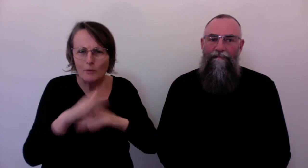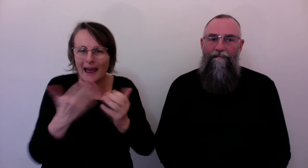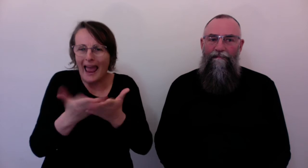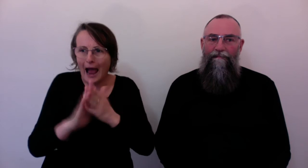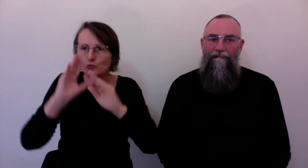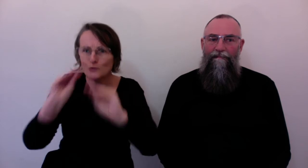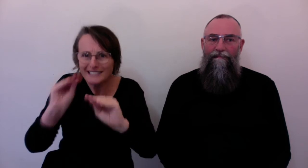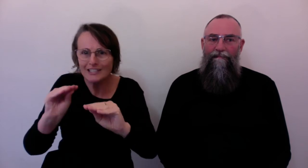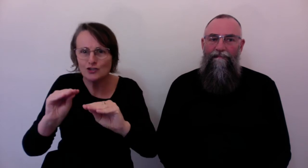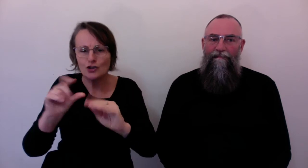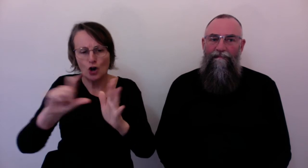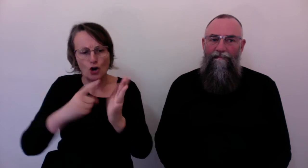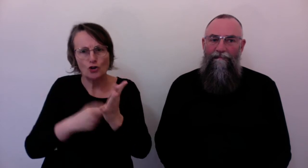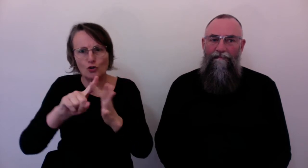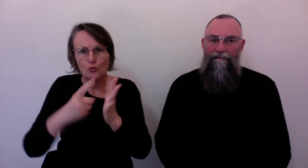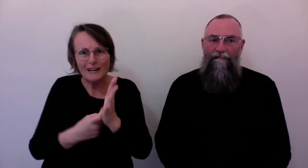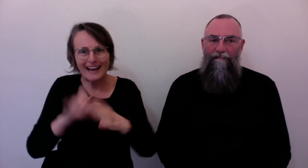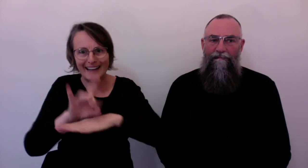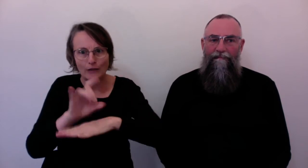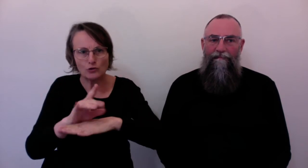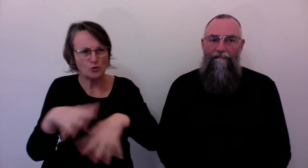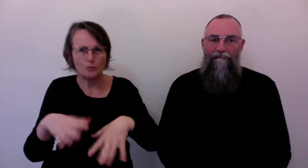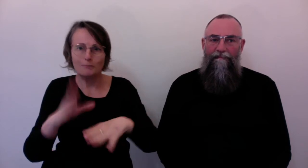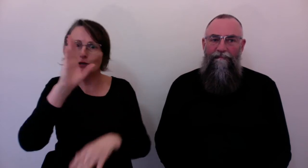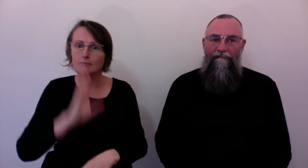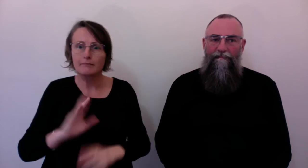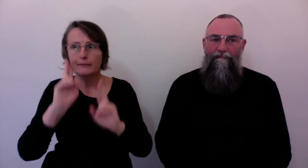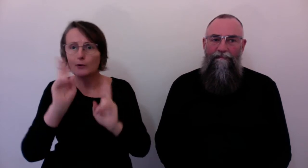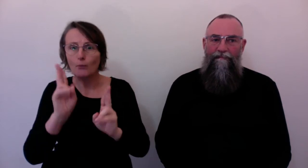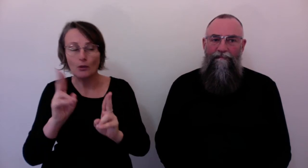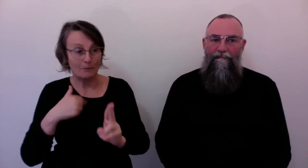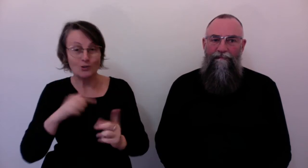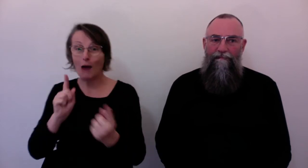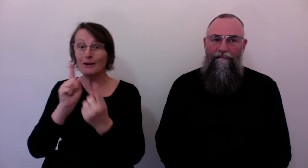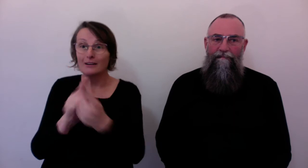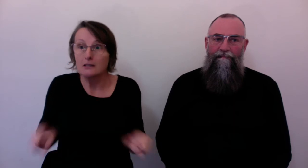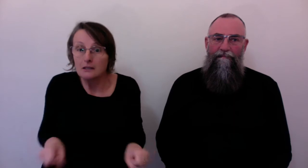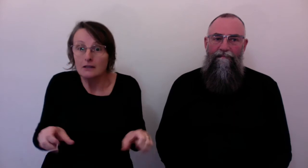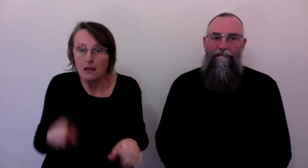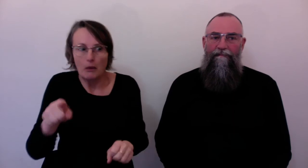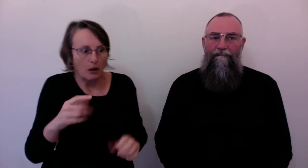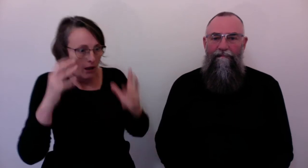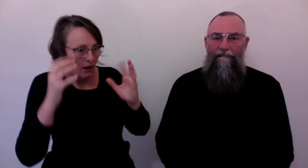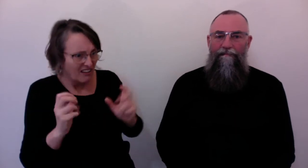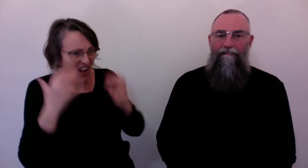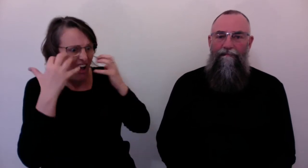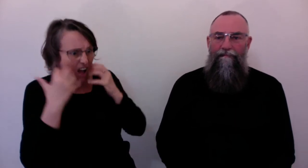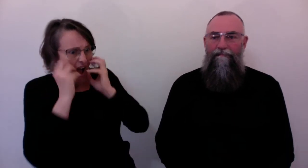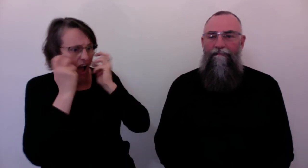teachers and counsellors about being more normal around disability. Because like, I felt bad for them. They were sweating. Oh my God, what like, it was like the worst hour of their year. Yeah. Was